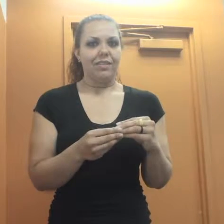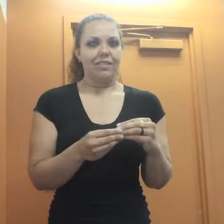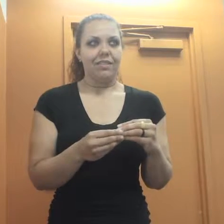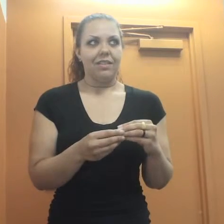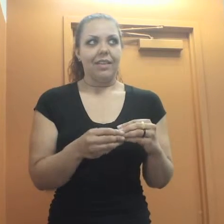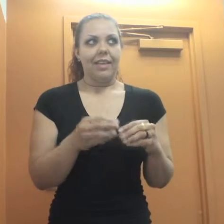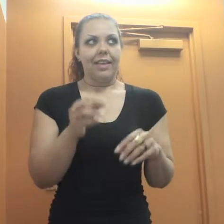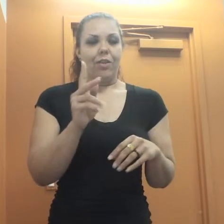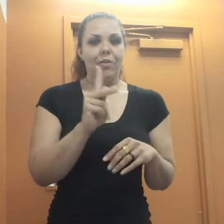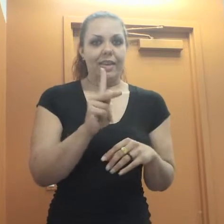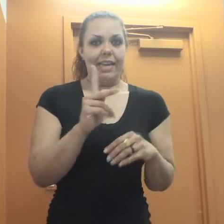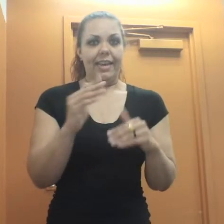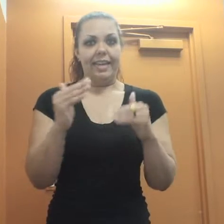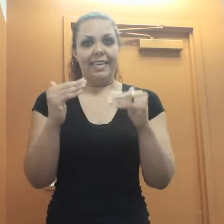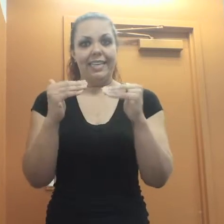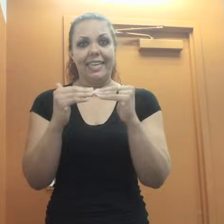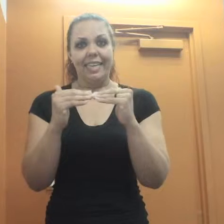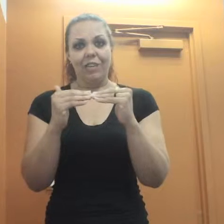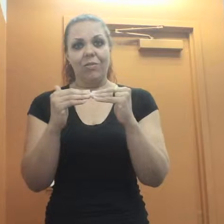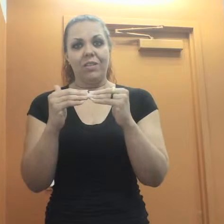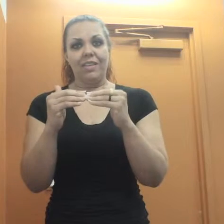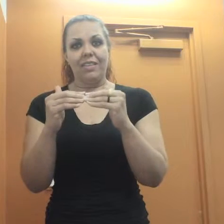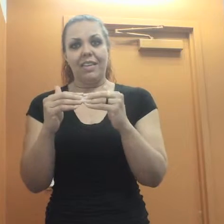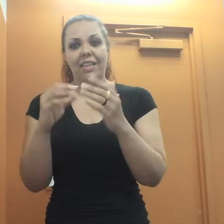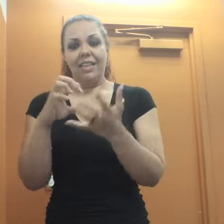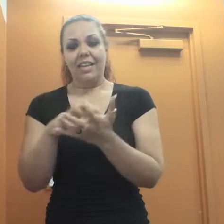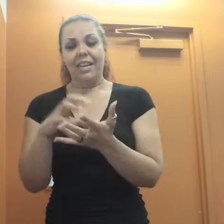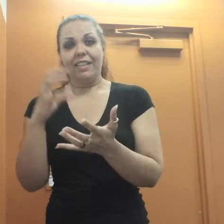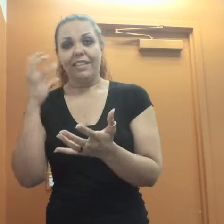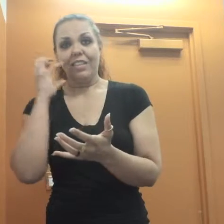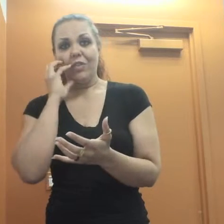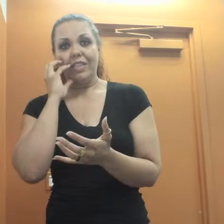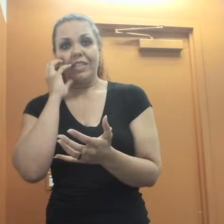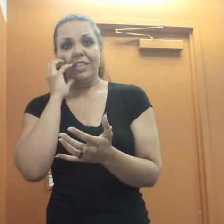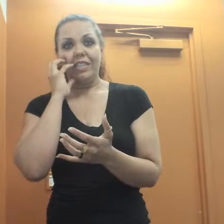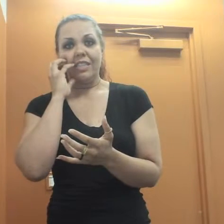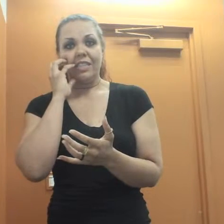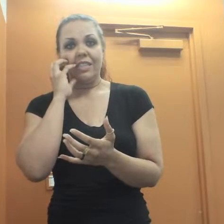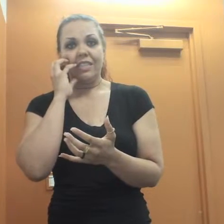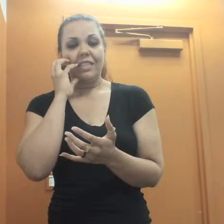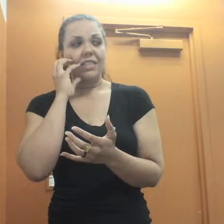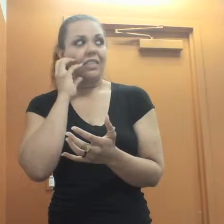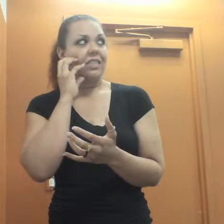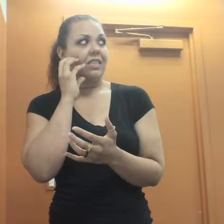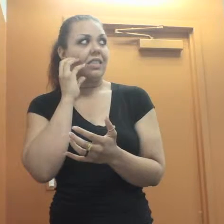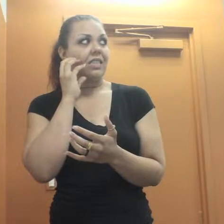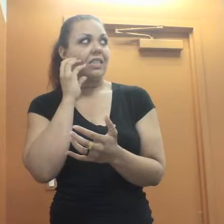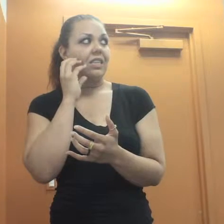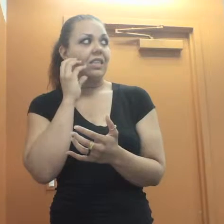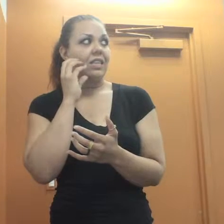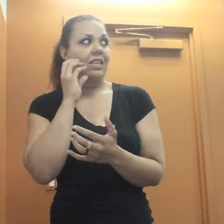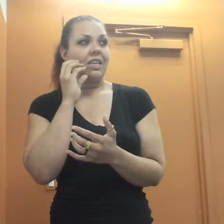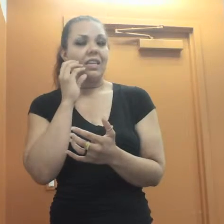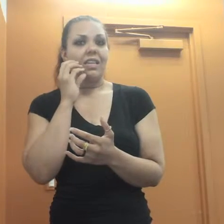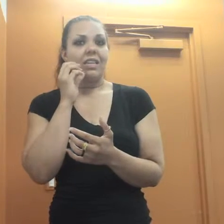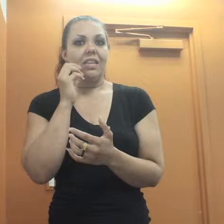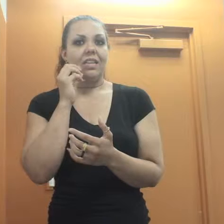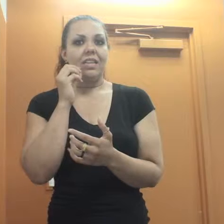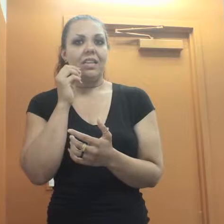just equals the concentration of silver ion squared times the concentration of chromate ion, and this is equal